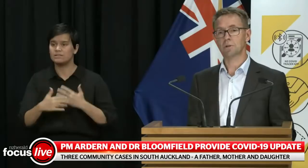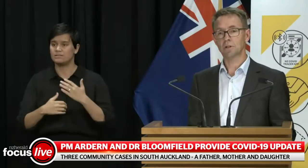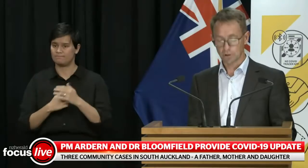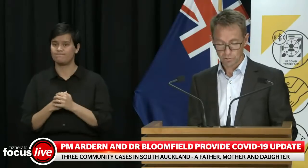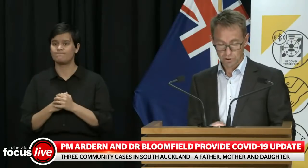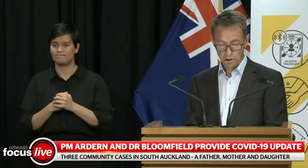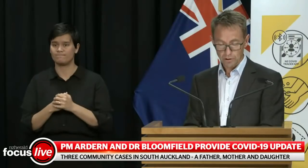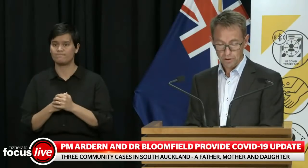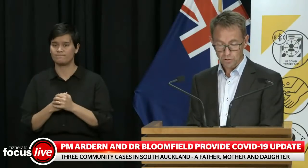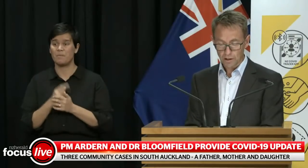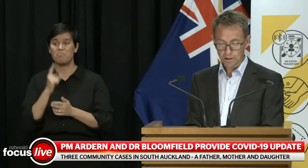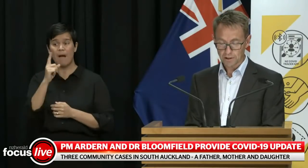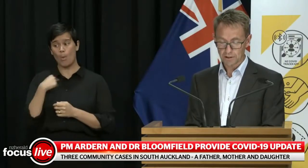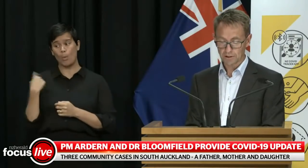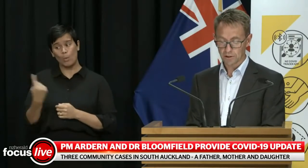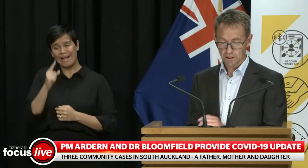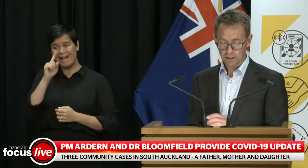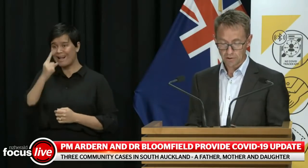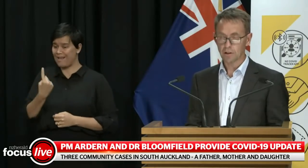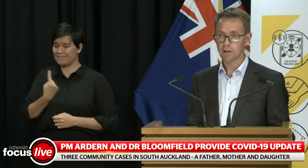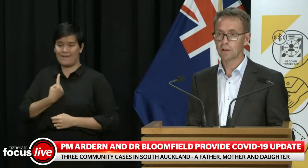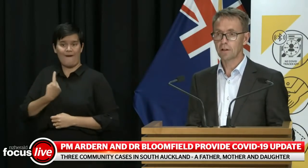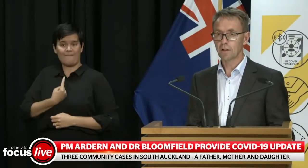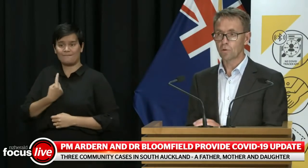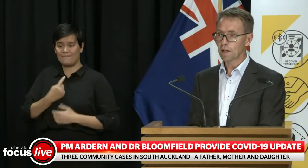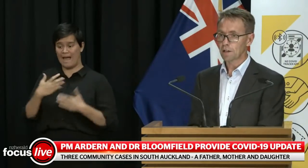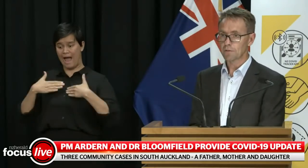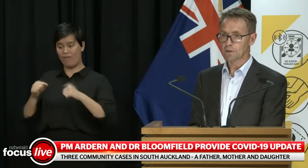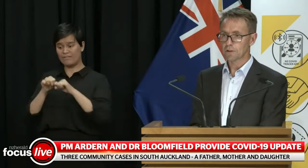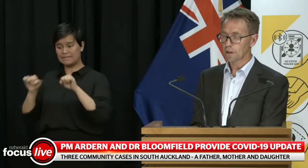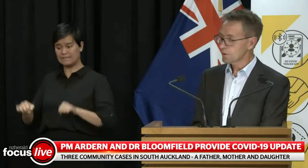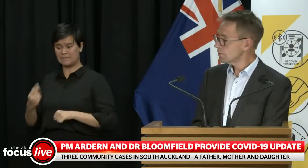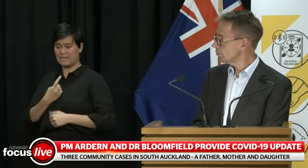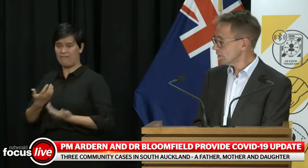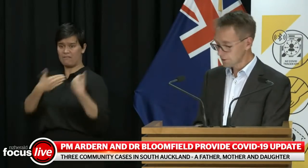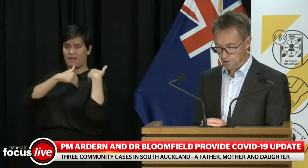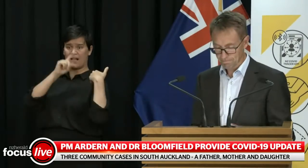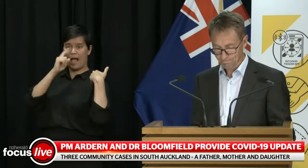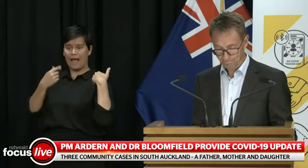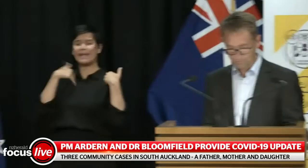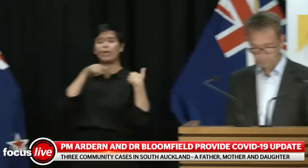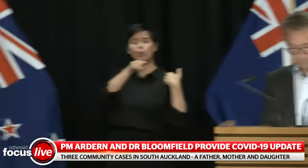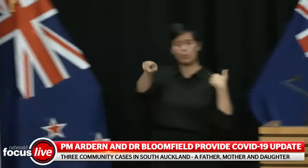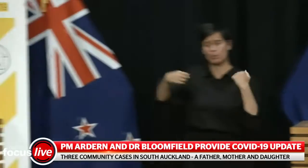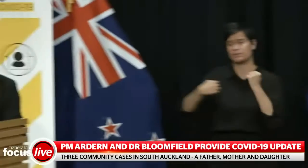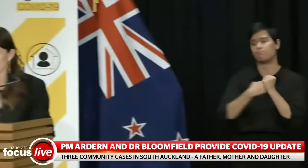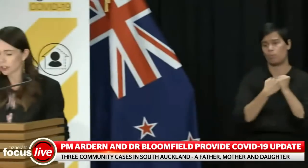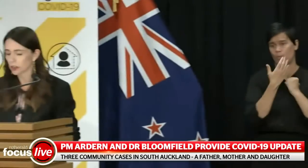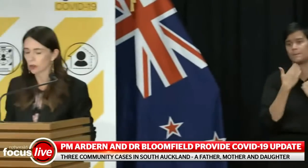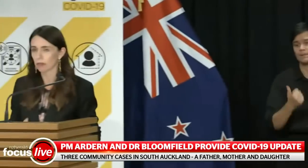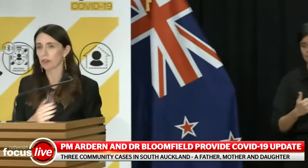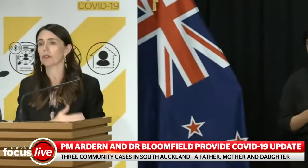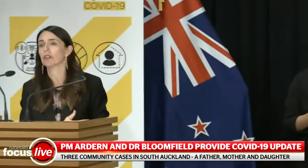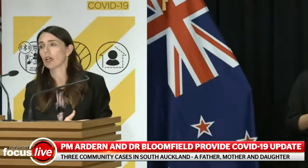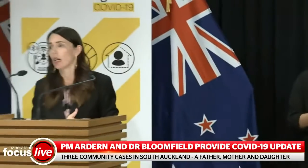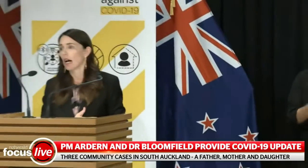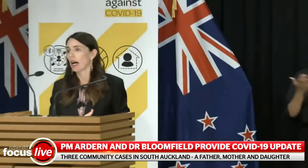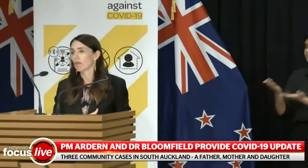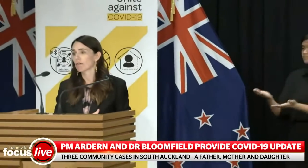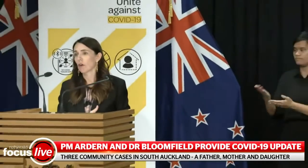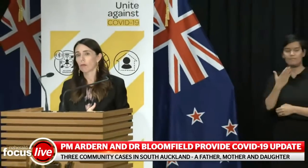health system cannot do it alone. As always, it's the together that will make a difference. Thank you, Prime Minister. Thank you, Dr. Bloomfield. As you will have